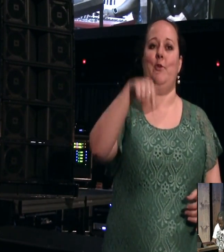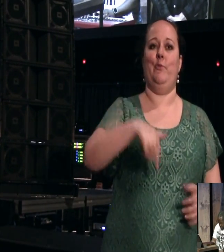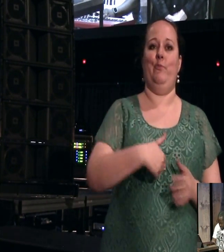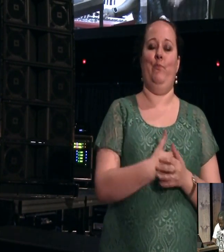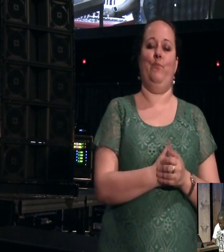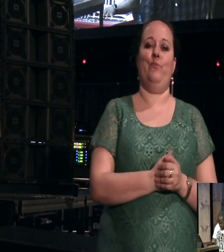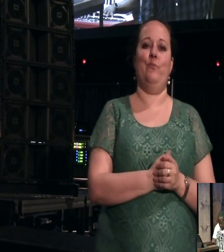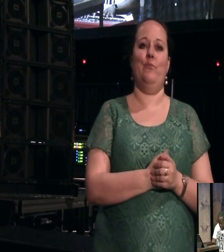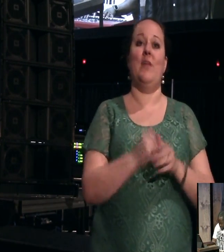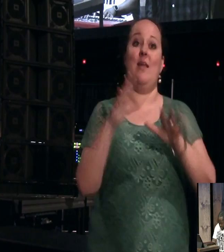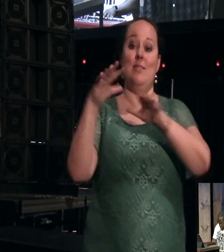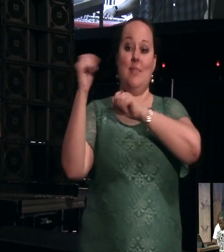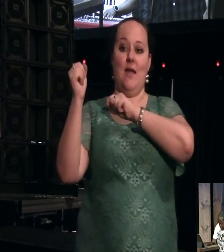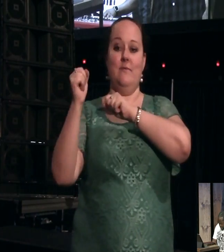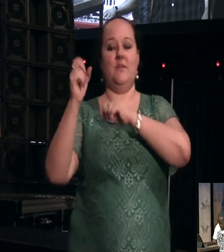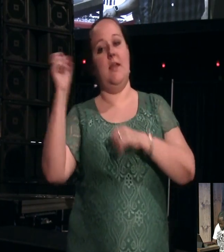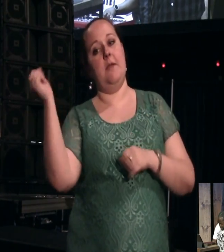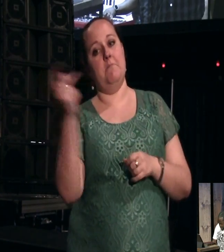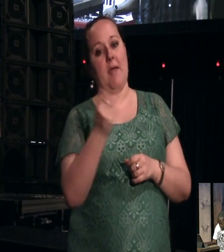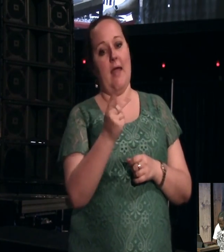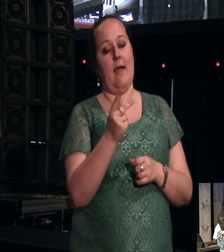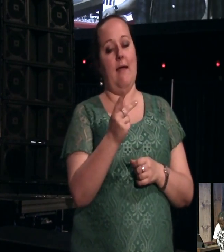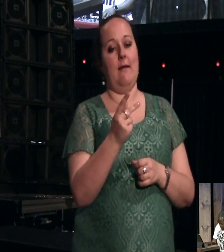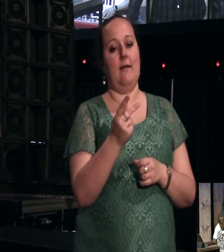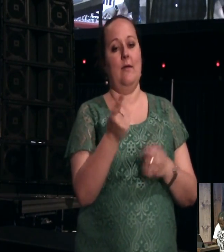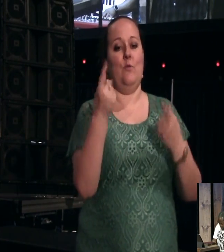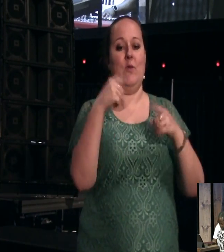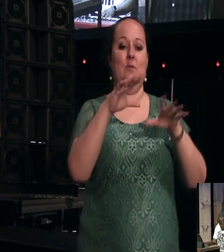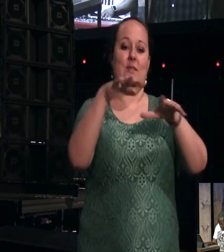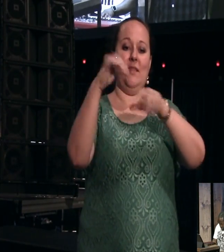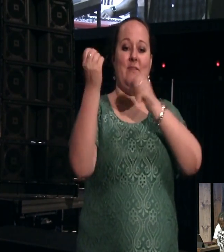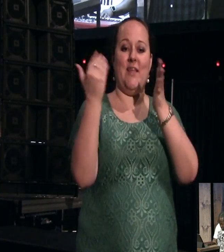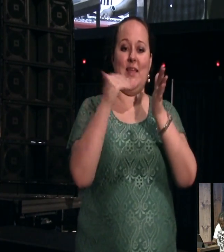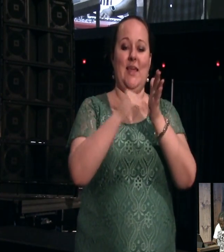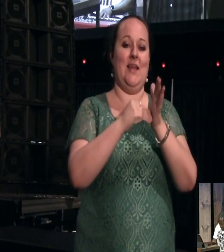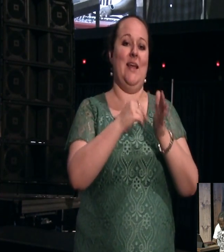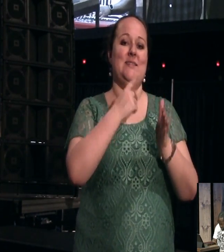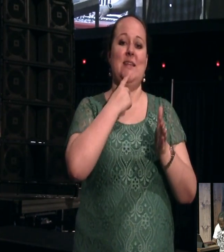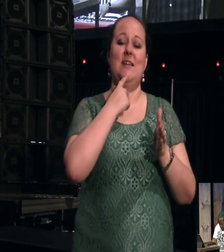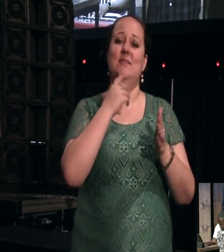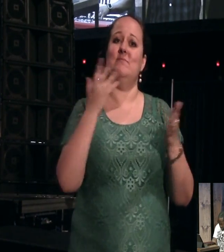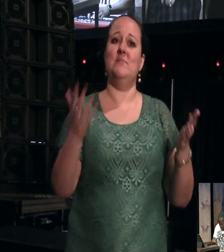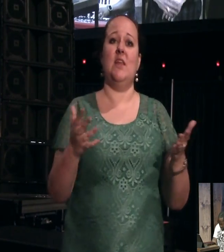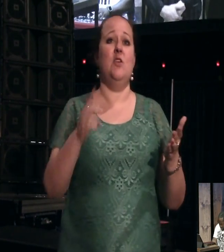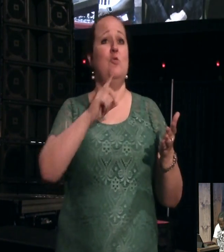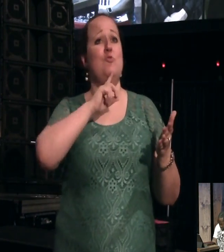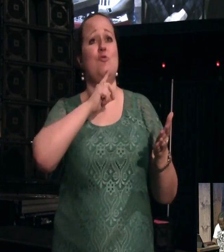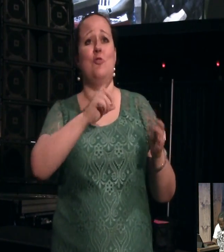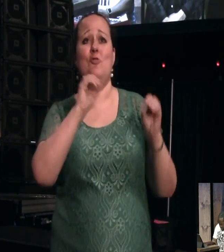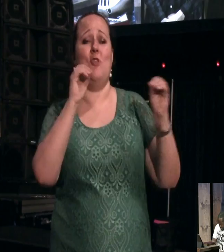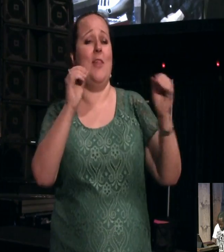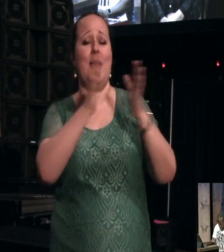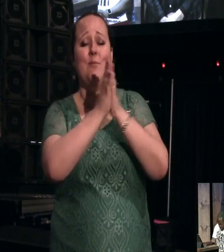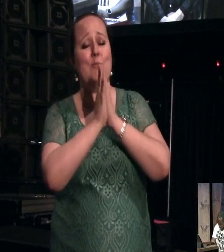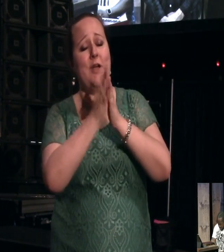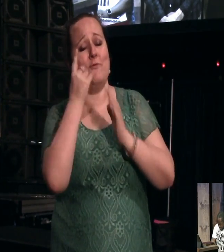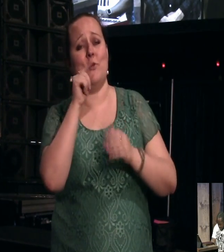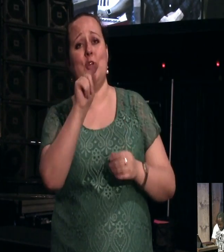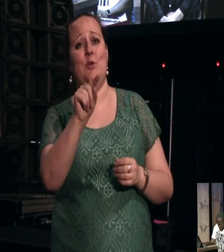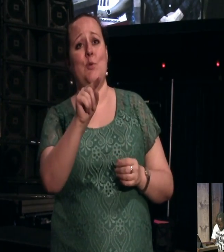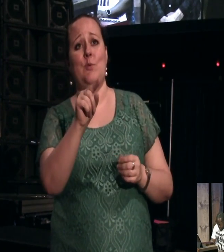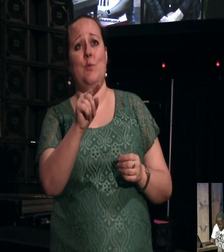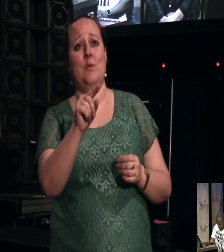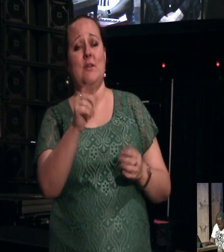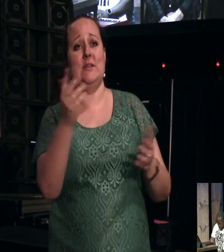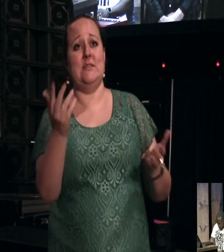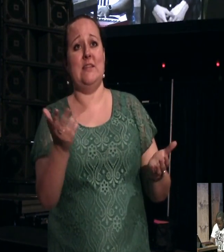said, "Okay, well, we'll talk a little bit later." So he left, came back to my house, and as he was leaving again, I just said, "Man, are